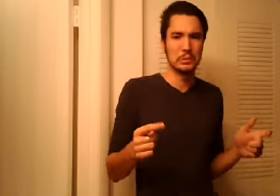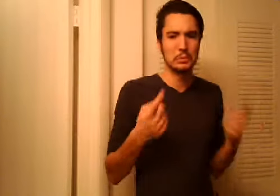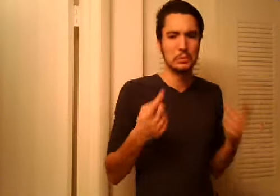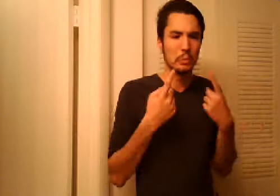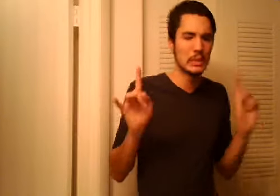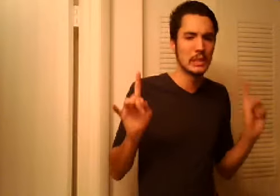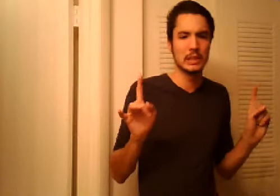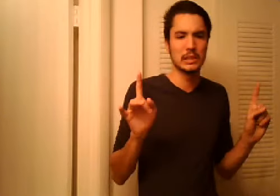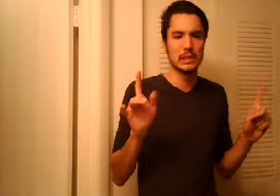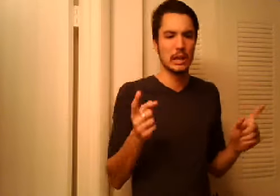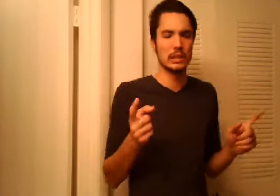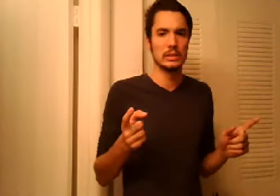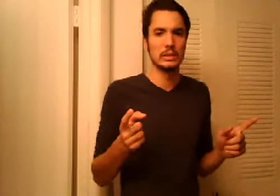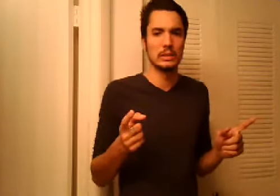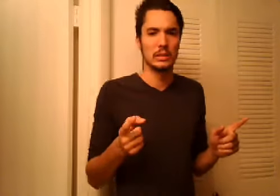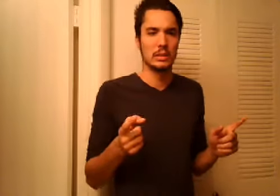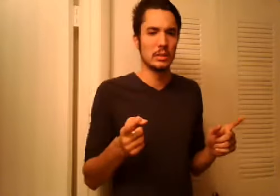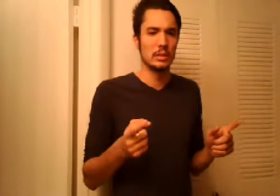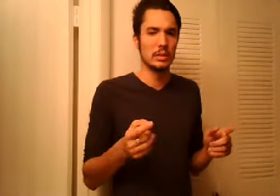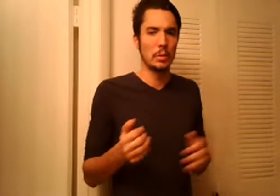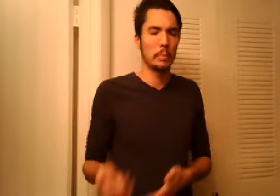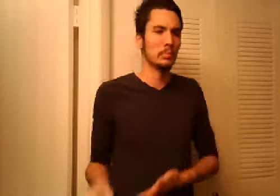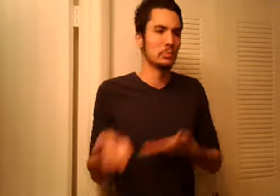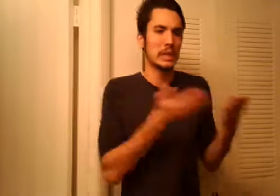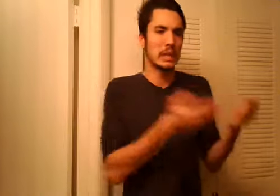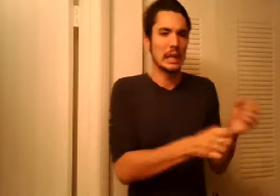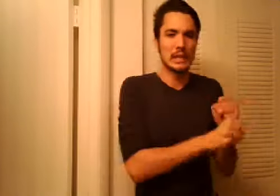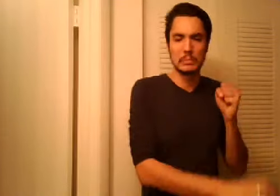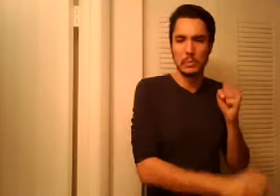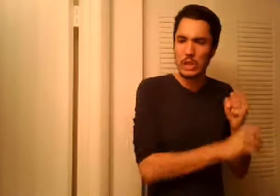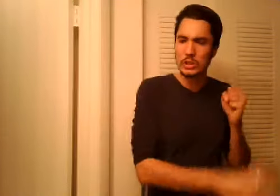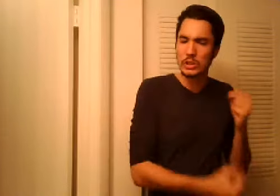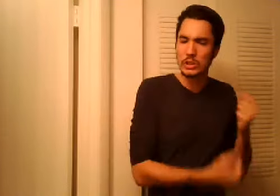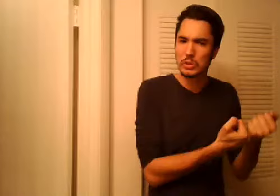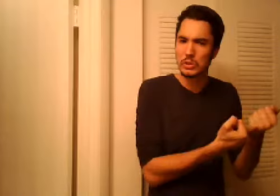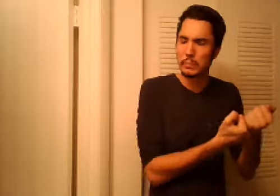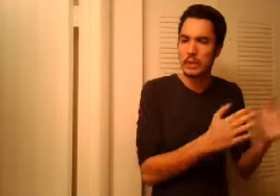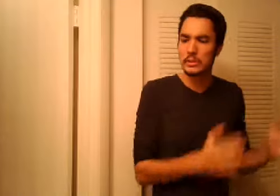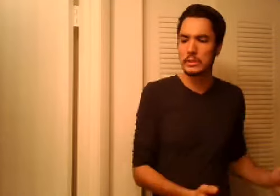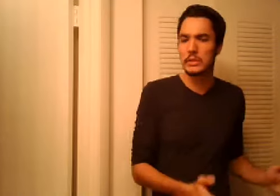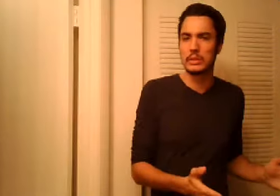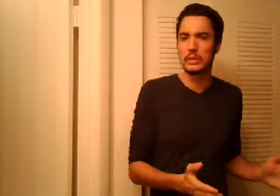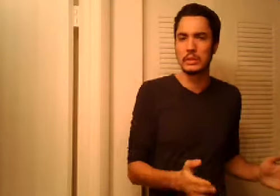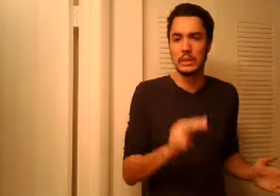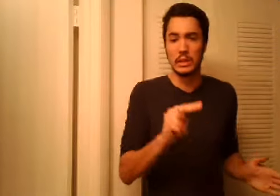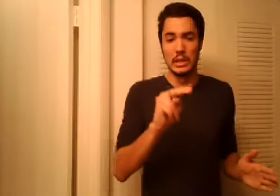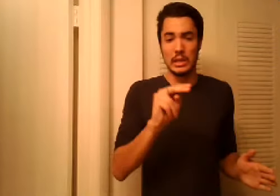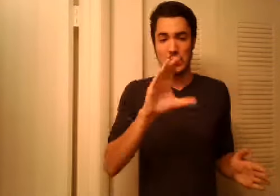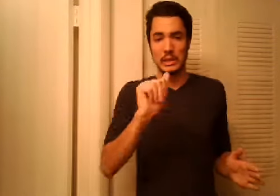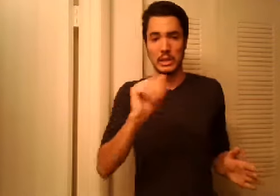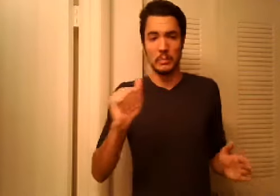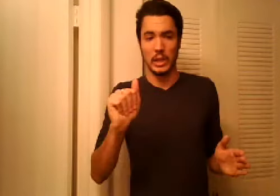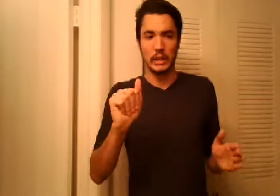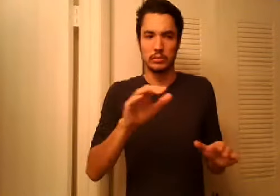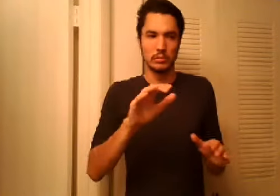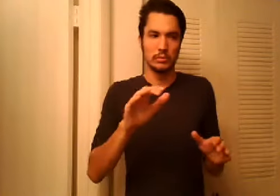university to bring in donors, right? You've got lawyers who run the whole NCAA, right? The NCAA is made up of lawyers. Right? The whole thing is professionalized.